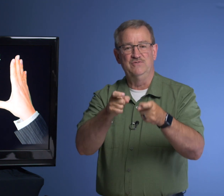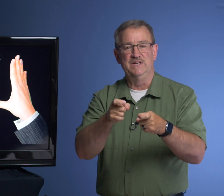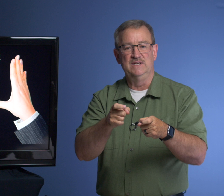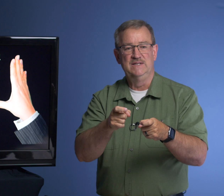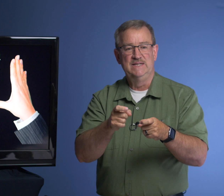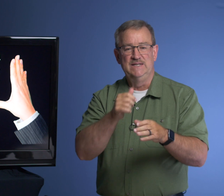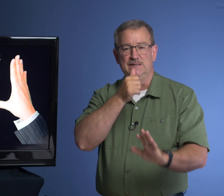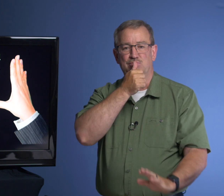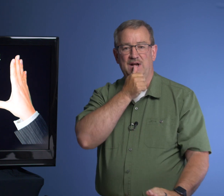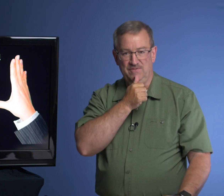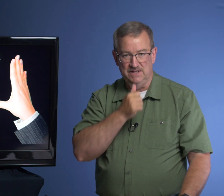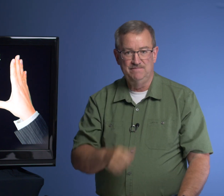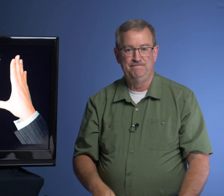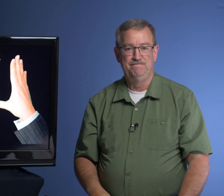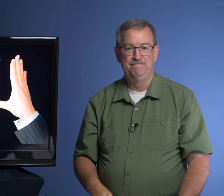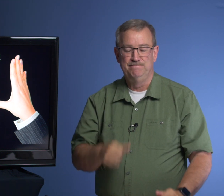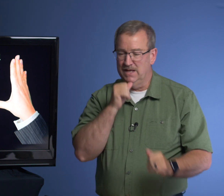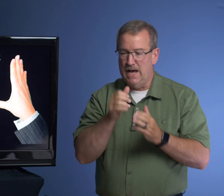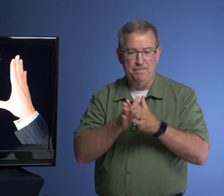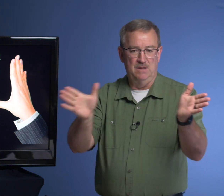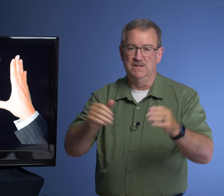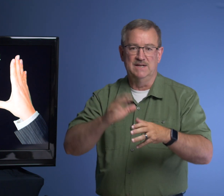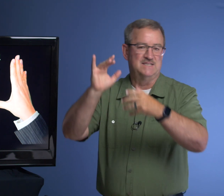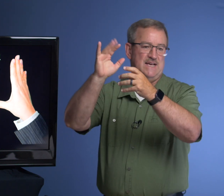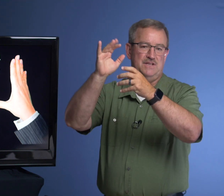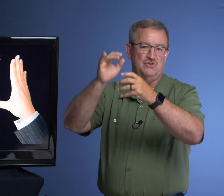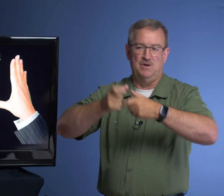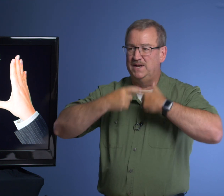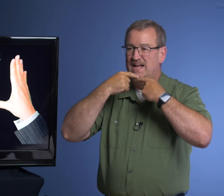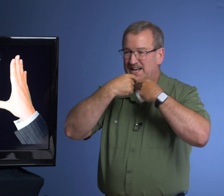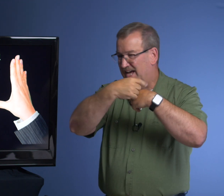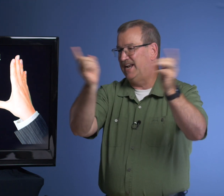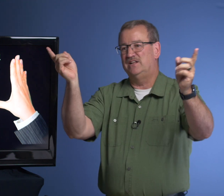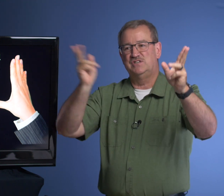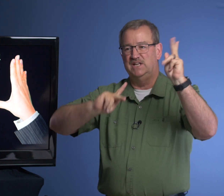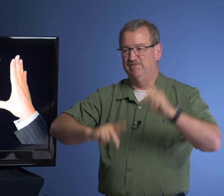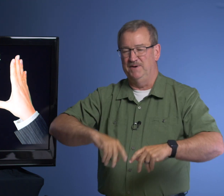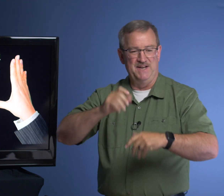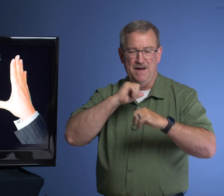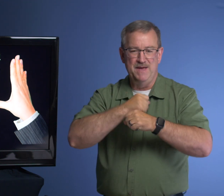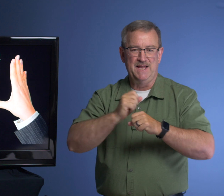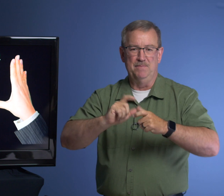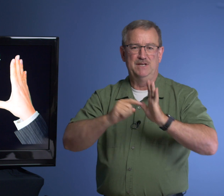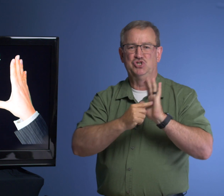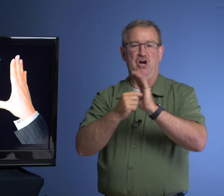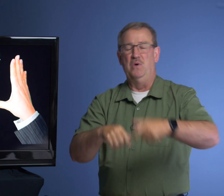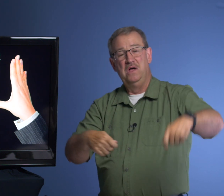giving private, not public, not sounding the trumpet, not announcing to everybody, not making a big show.